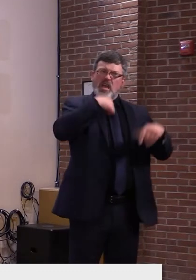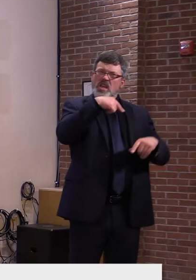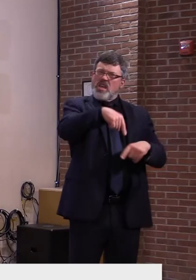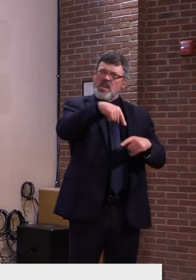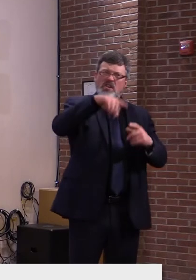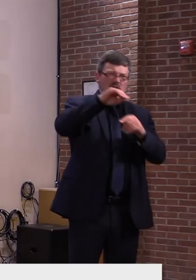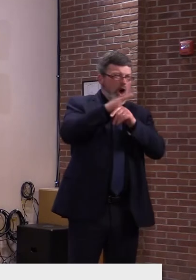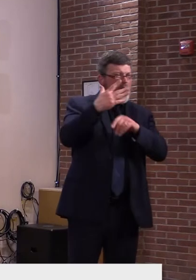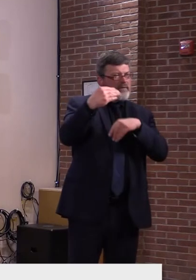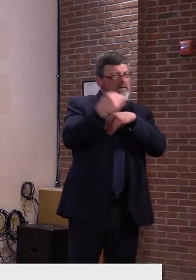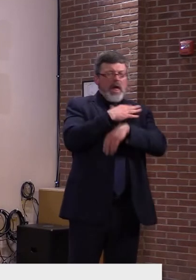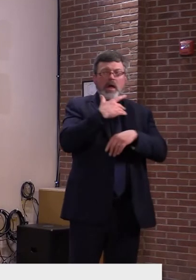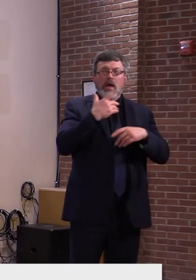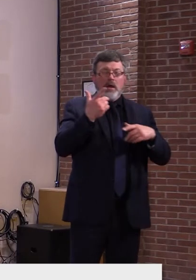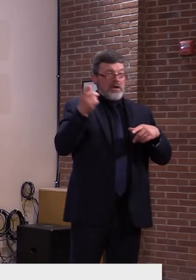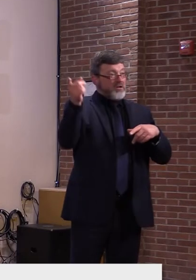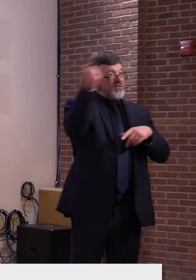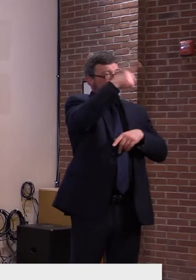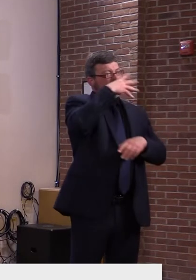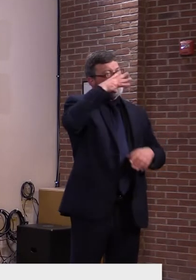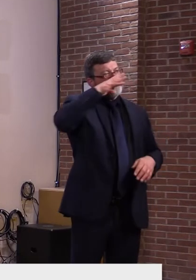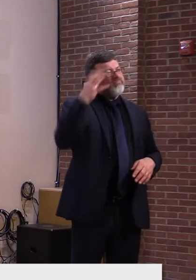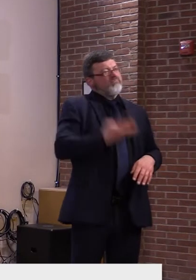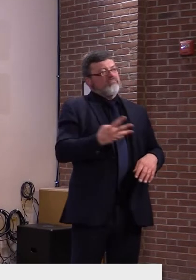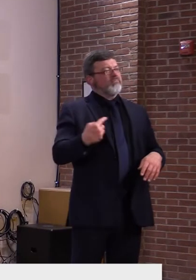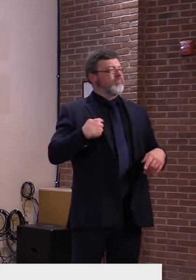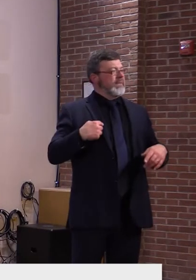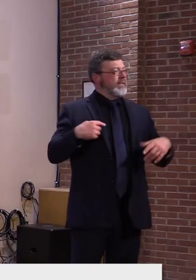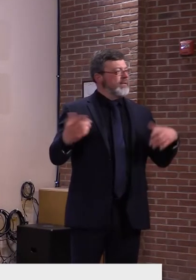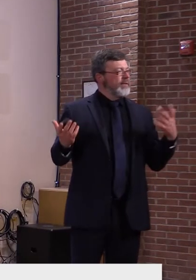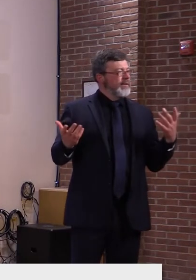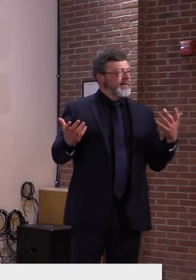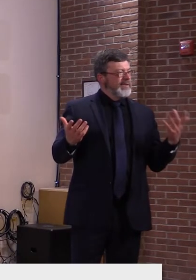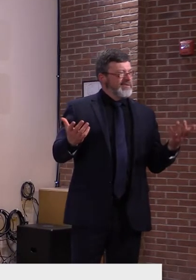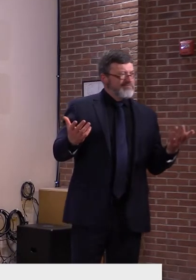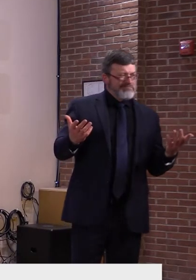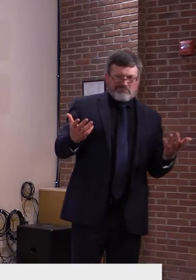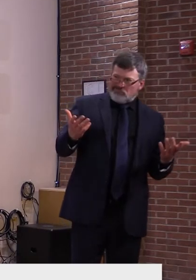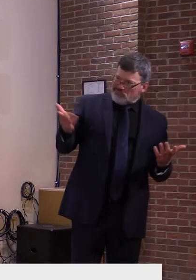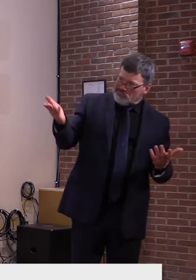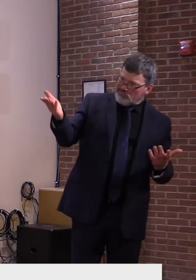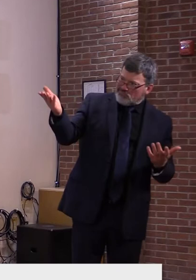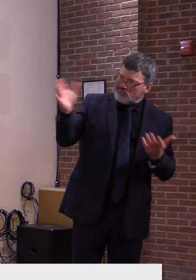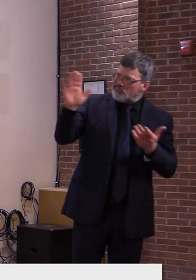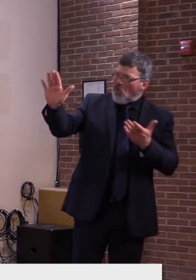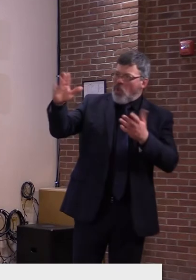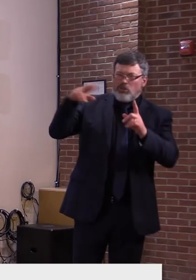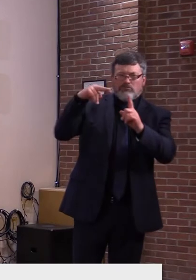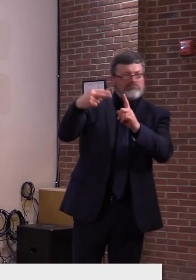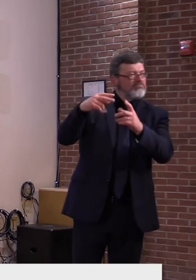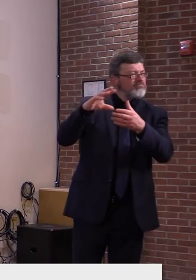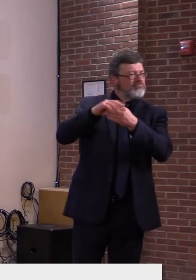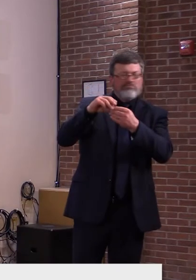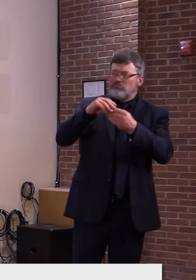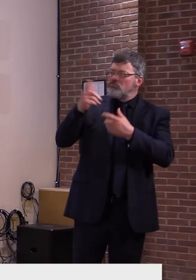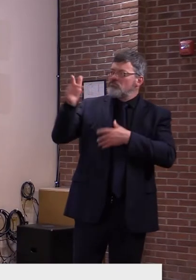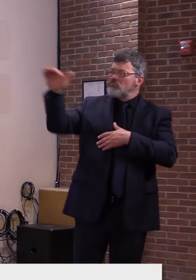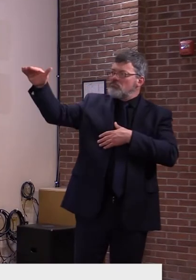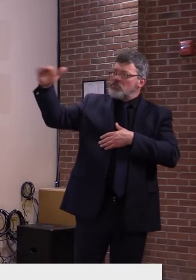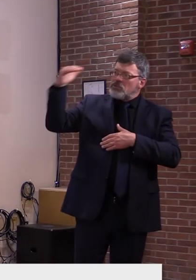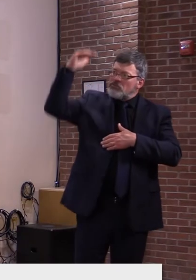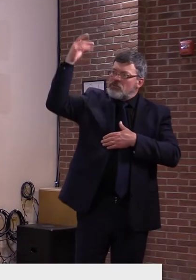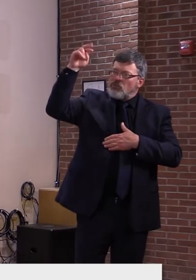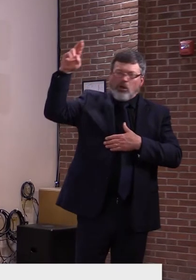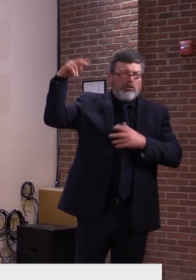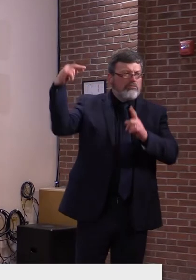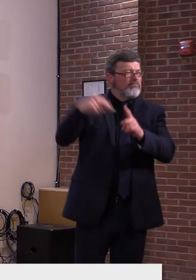What do you recommend, or just perhaps Dr. Levine recommend, to someone who